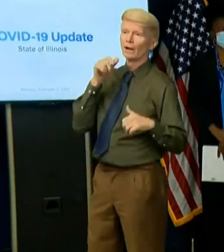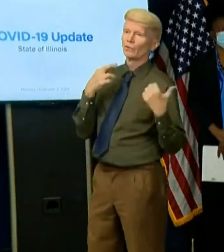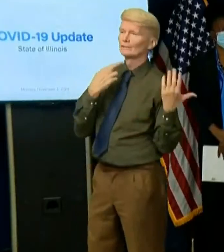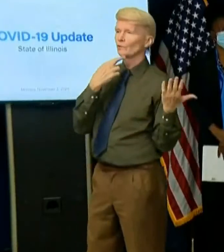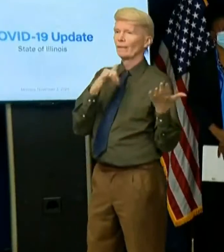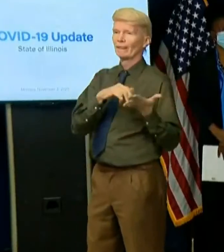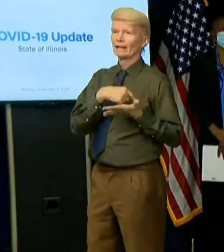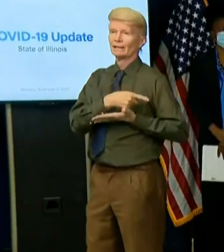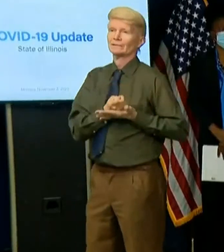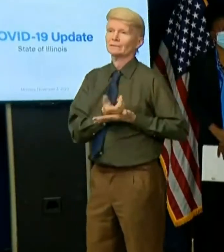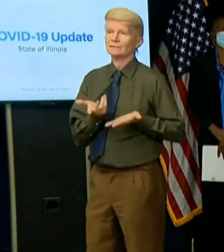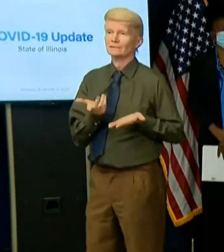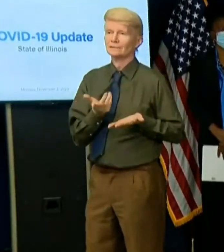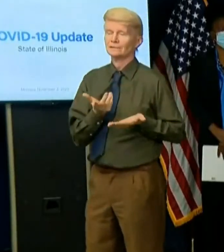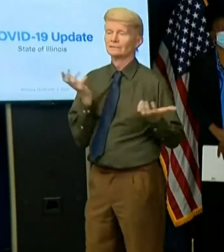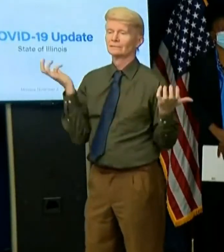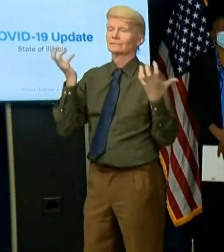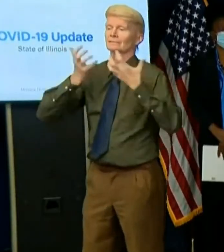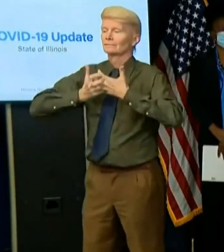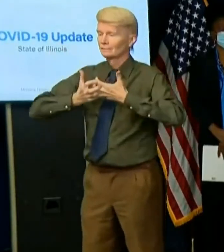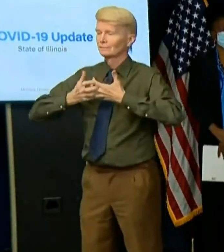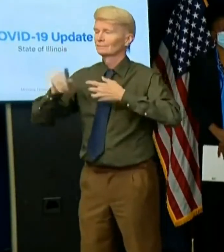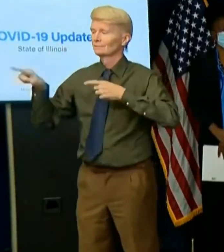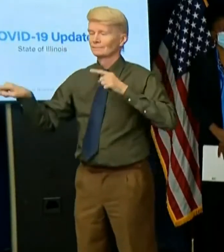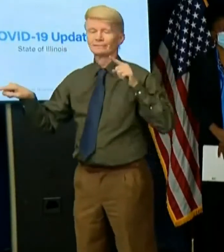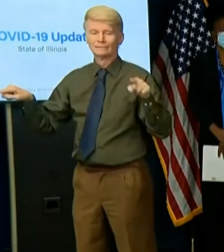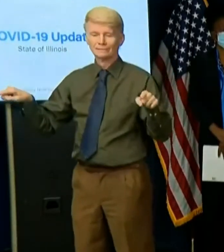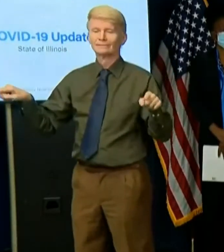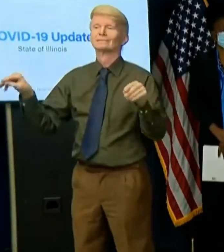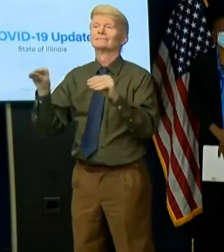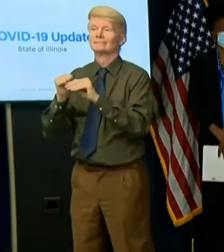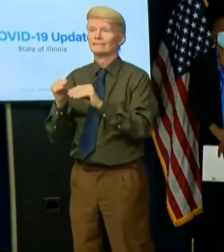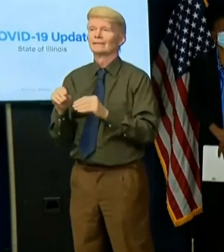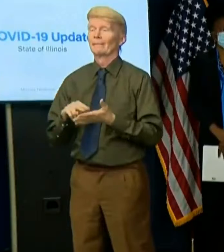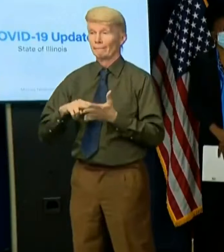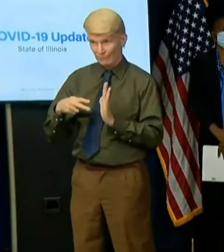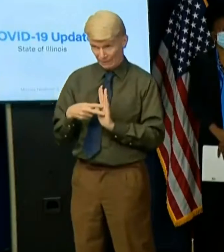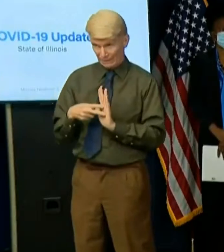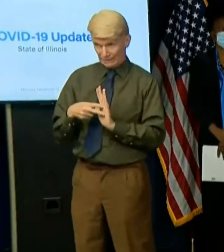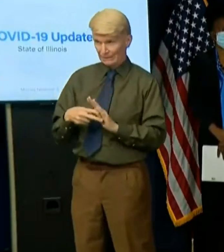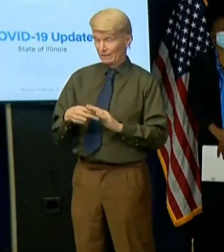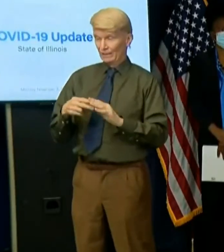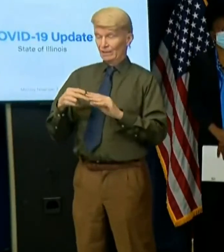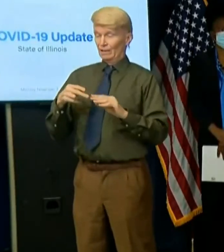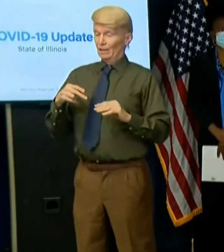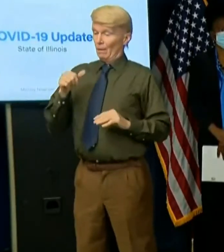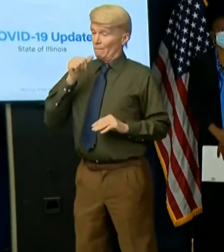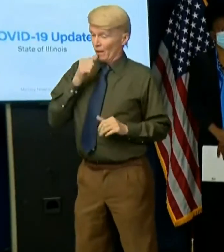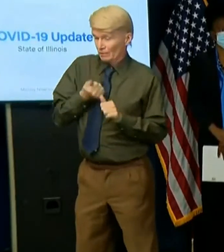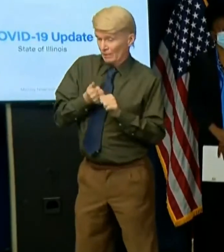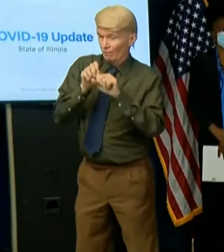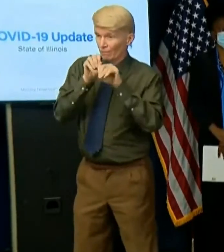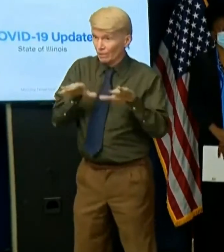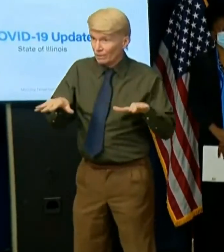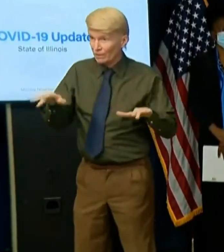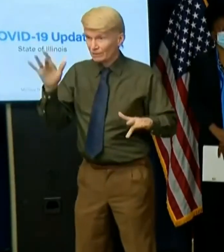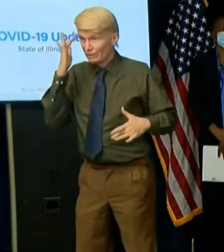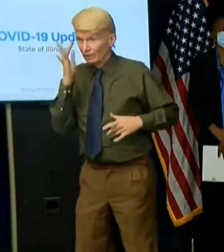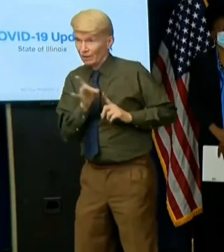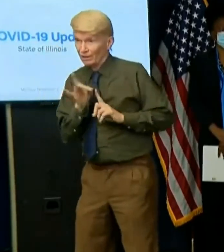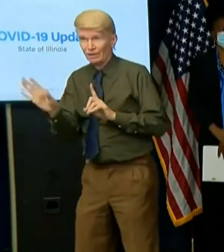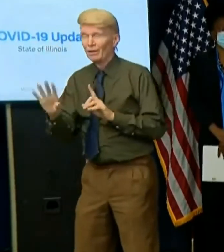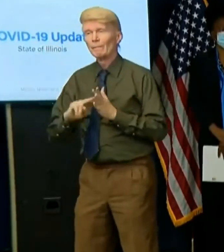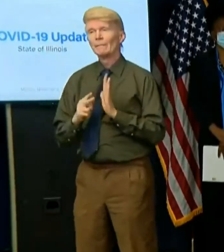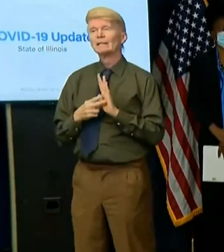during that period. And so, you know, when you have, it doesn't necessarily mean there was an outbreak in a bar or restaurant, but it does mean that it's